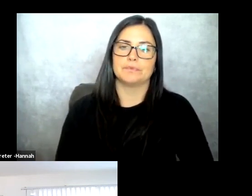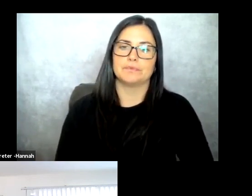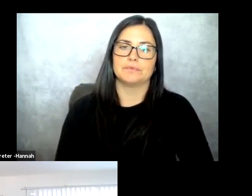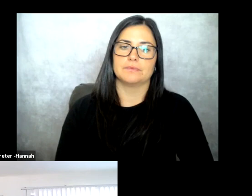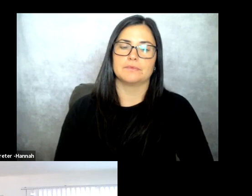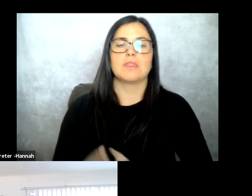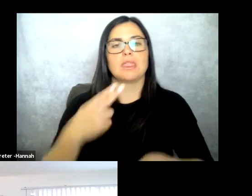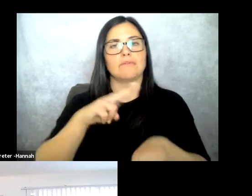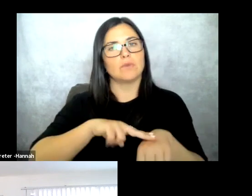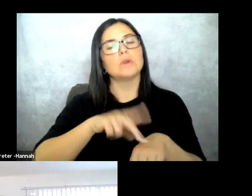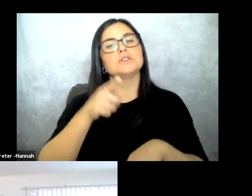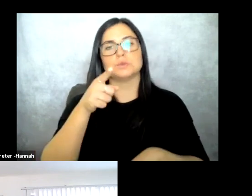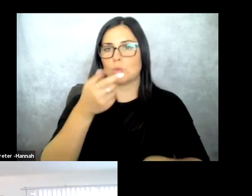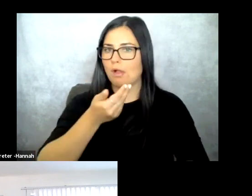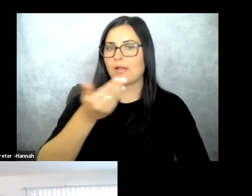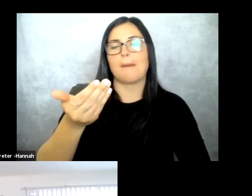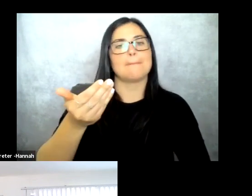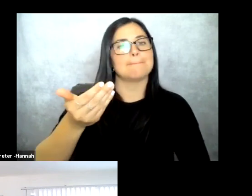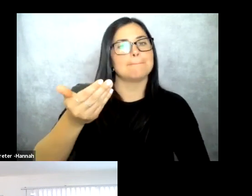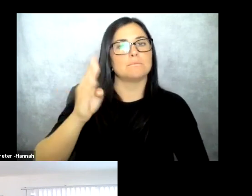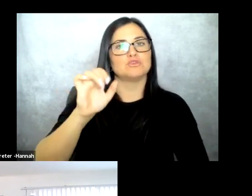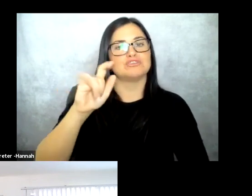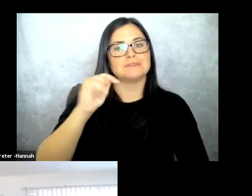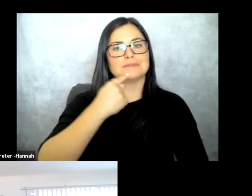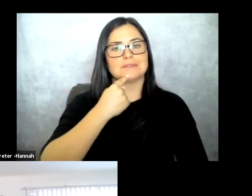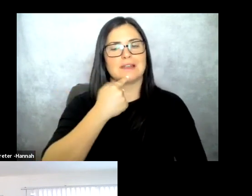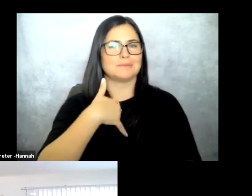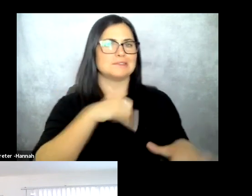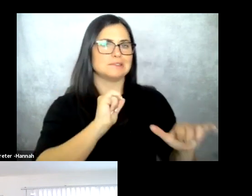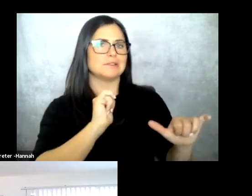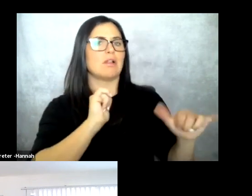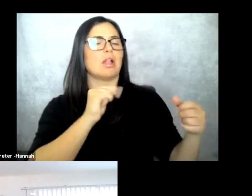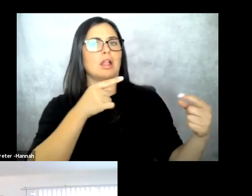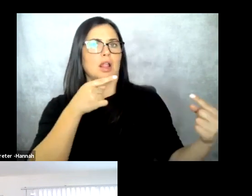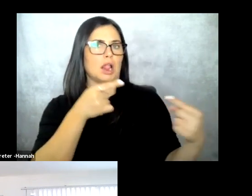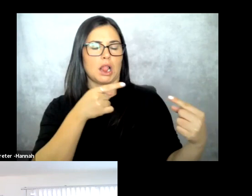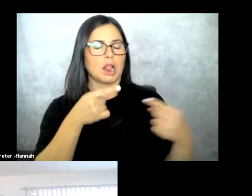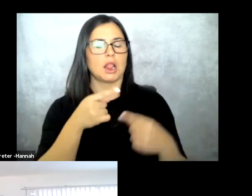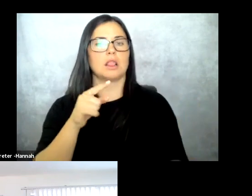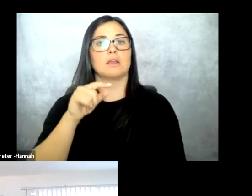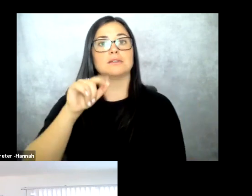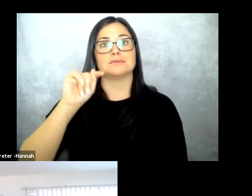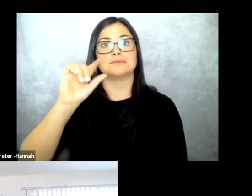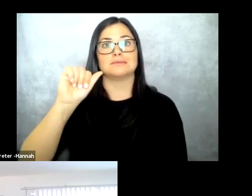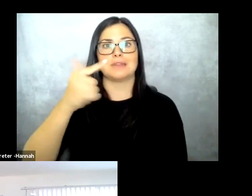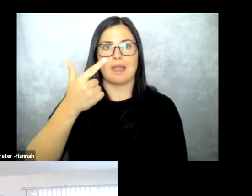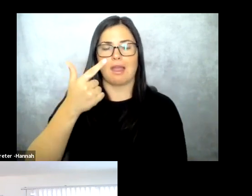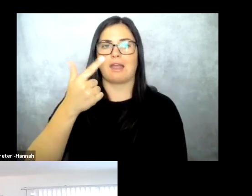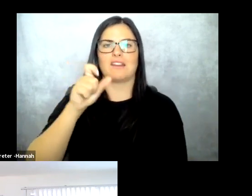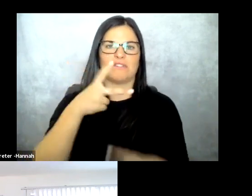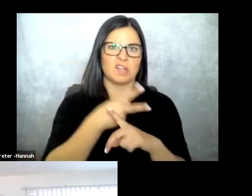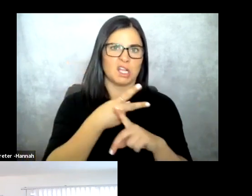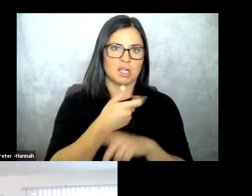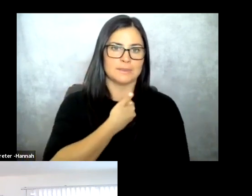Of course, you are welcome. Bridget said, I'm still having a problem with navigating through the tags. It's something I must figure out